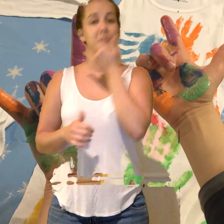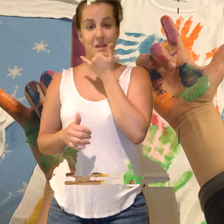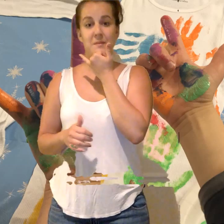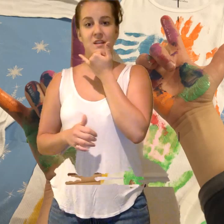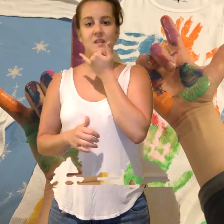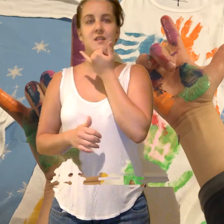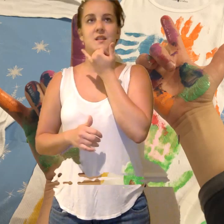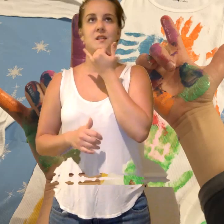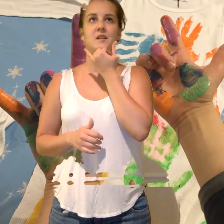making mistakes.